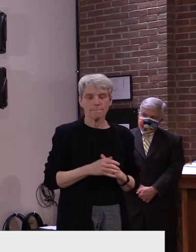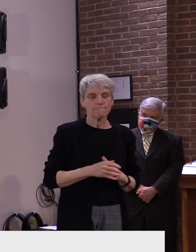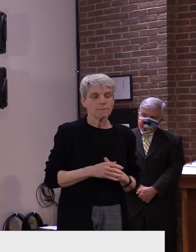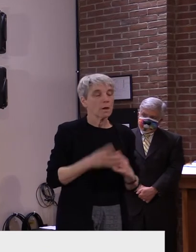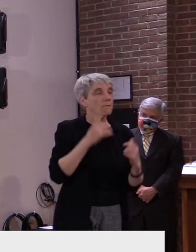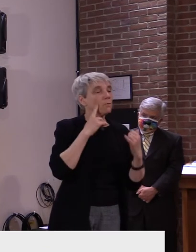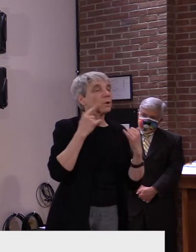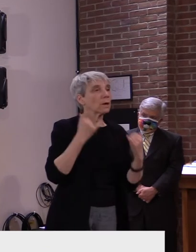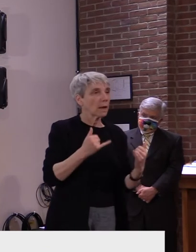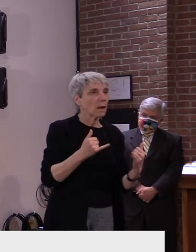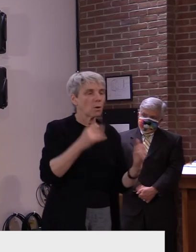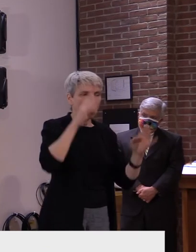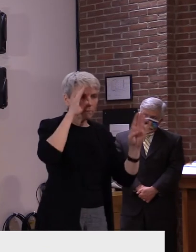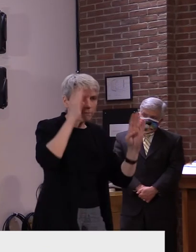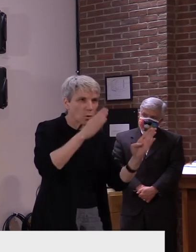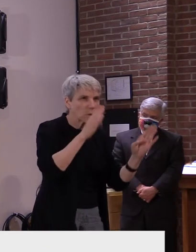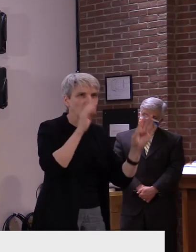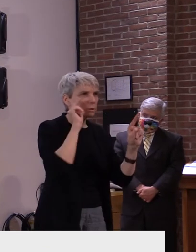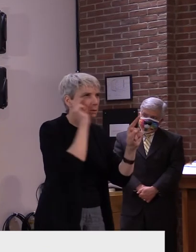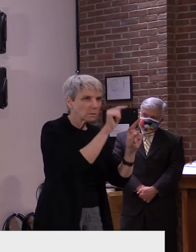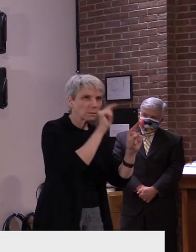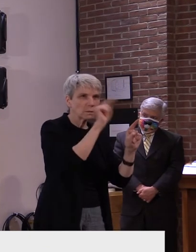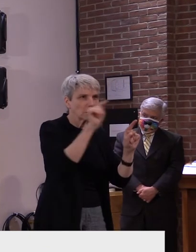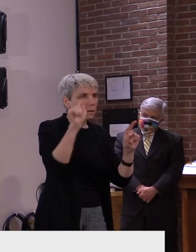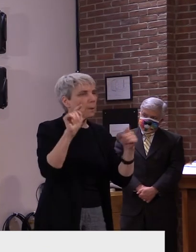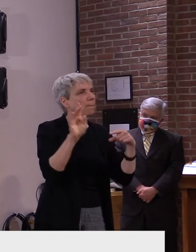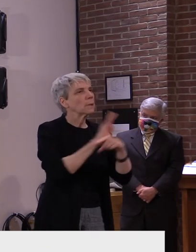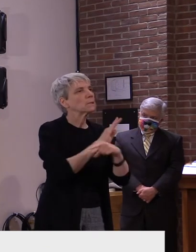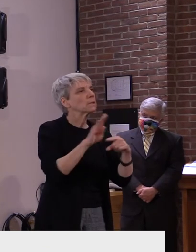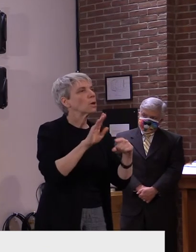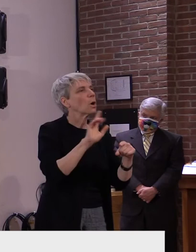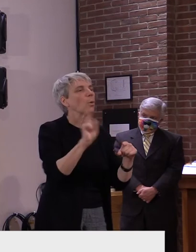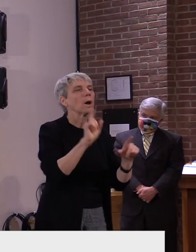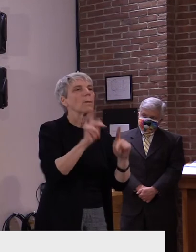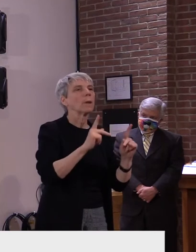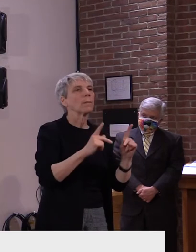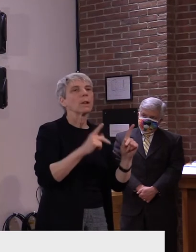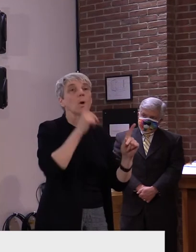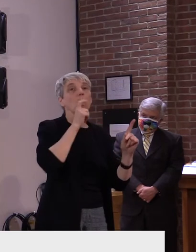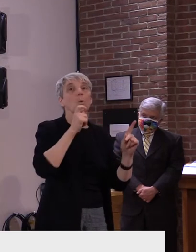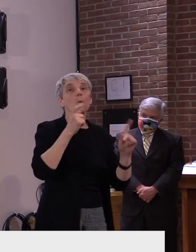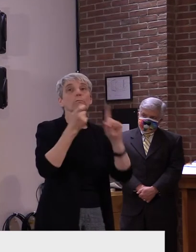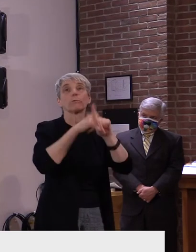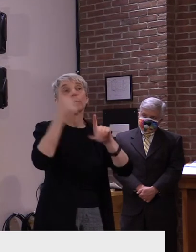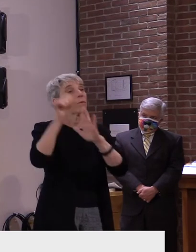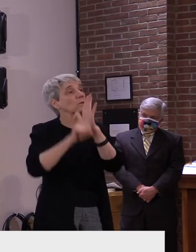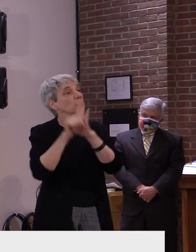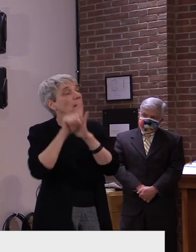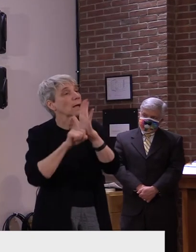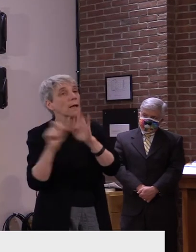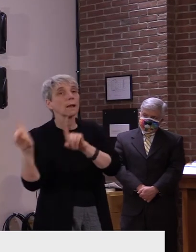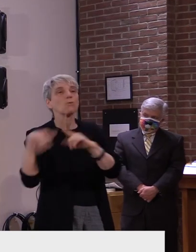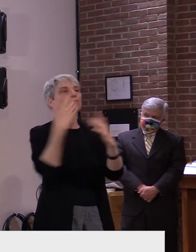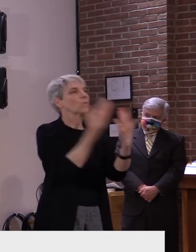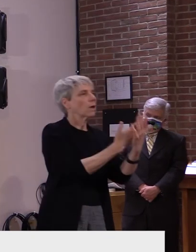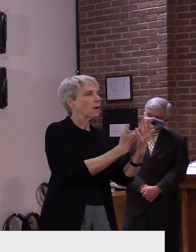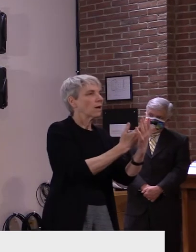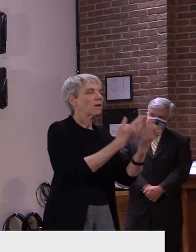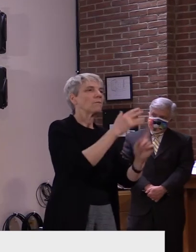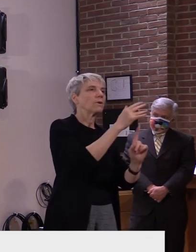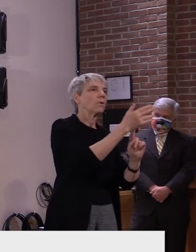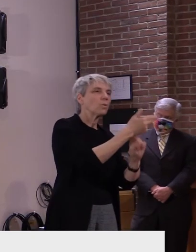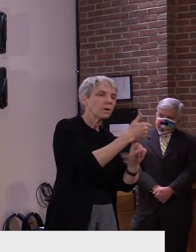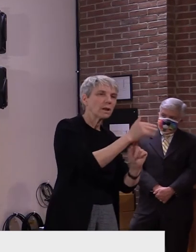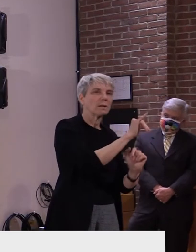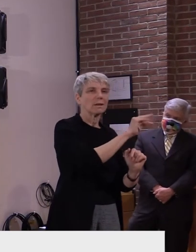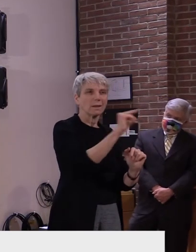emphasis right now is areas where people are con are coming if they're traveling so lodging facilities and places that are